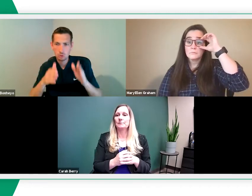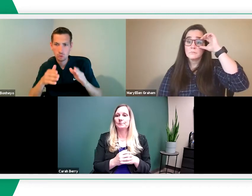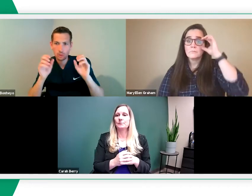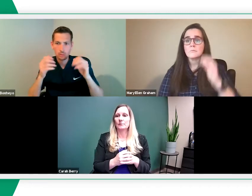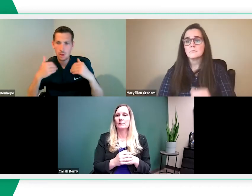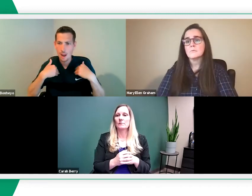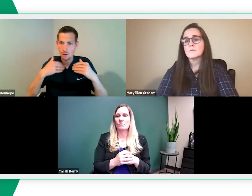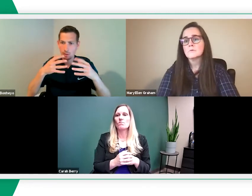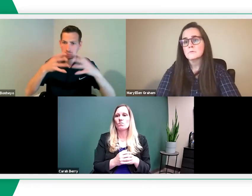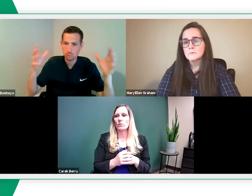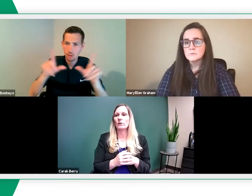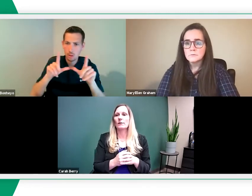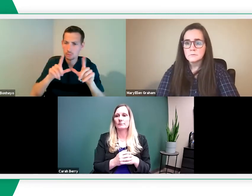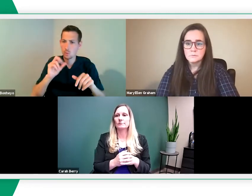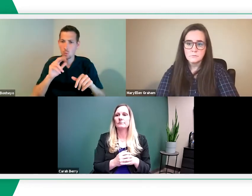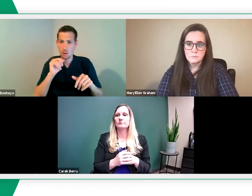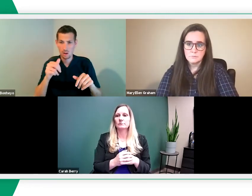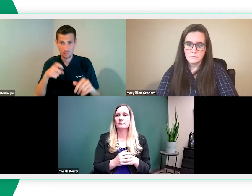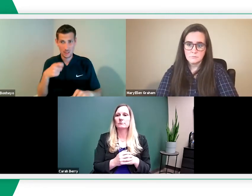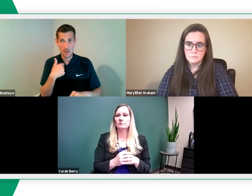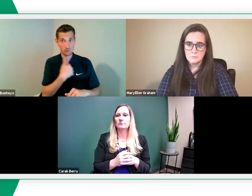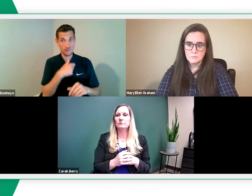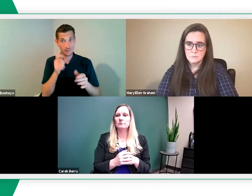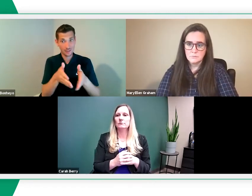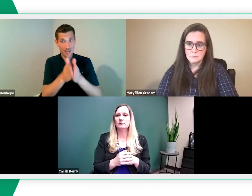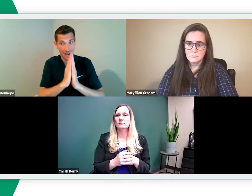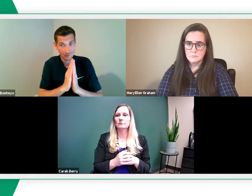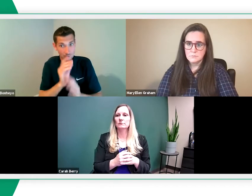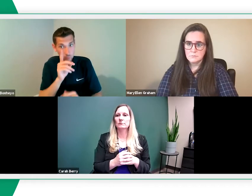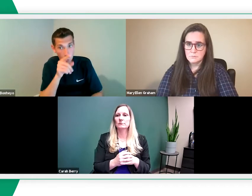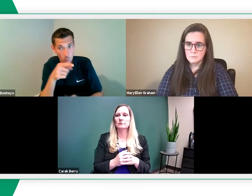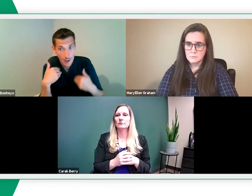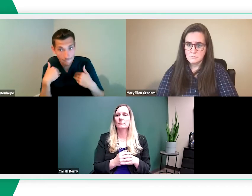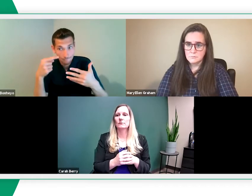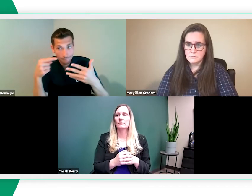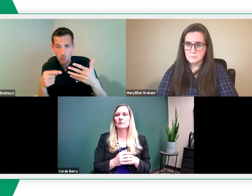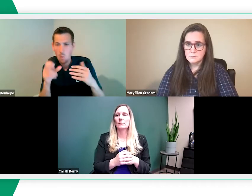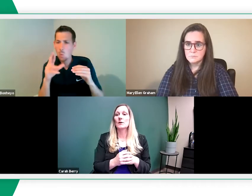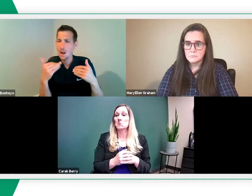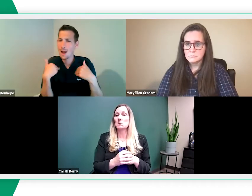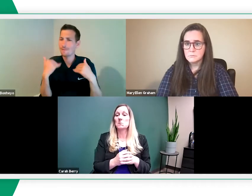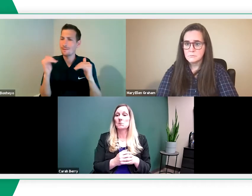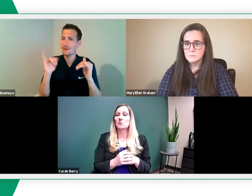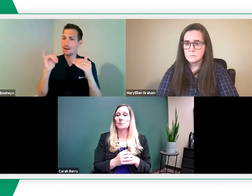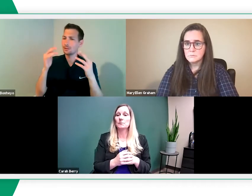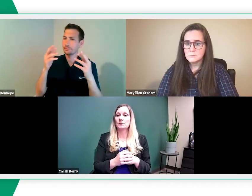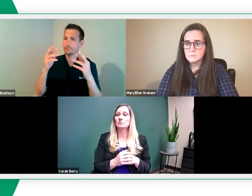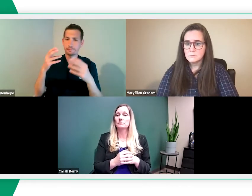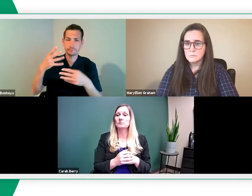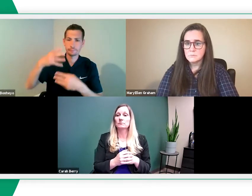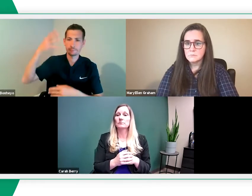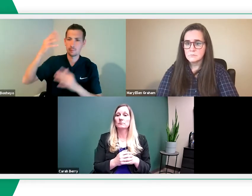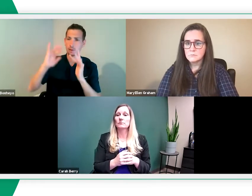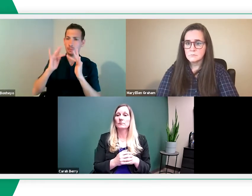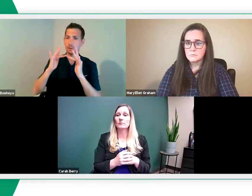So how can we know if that person has a lot of licenses or not? I mean, are we able to ask if they have